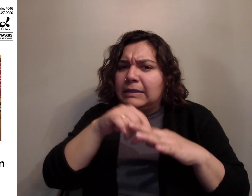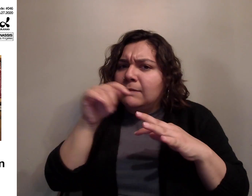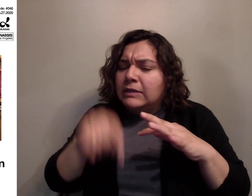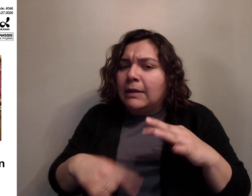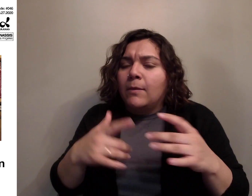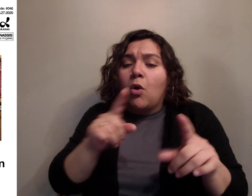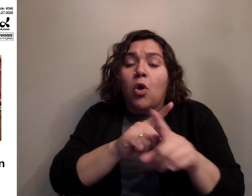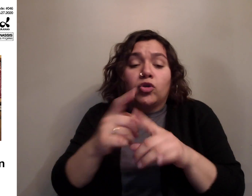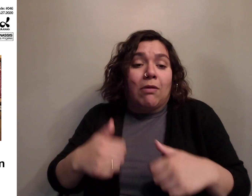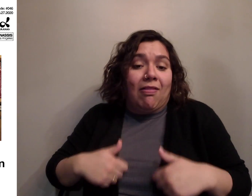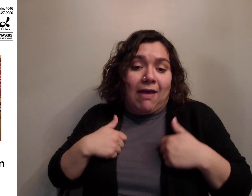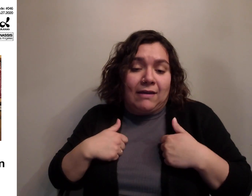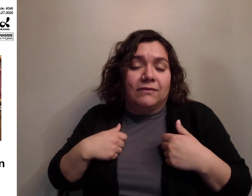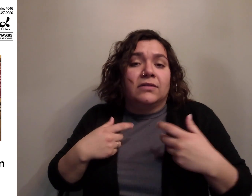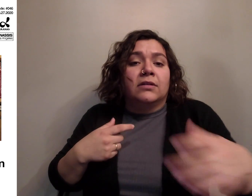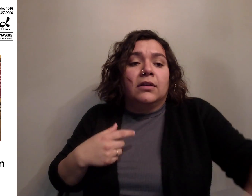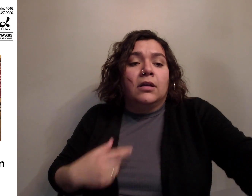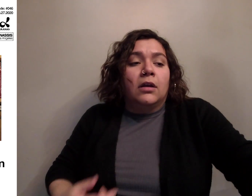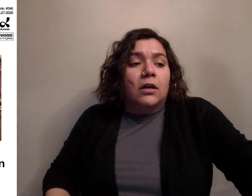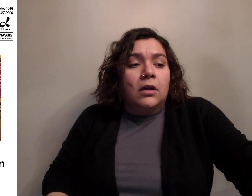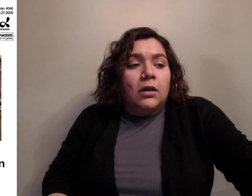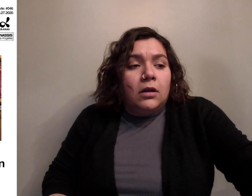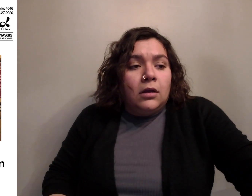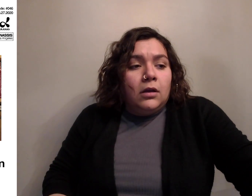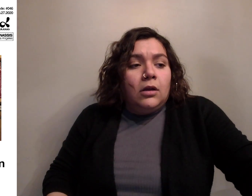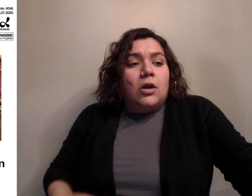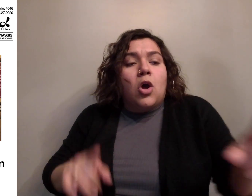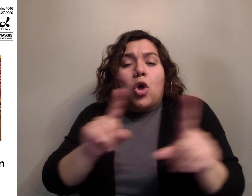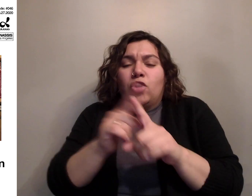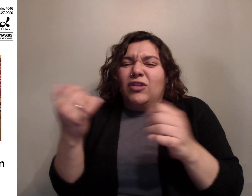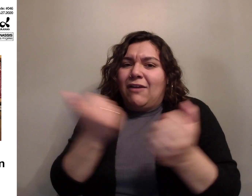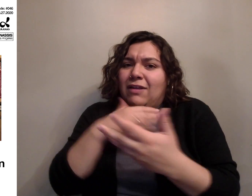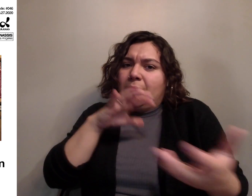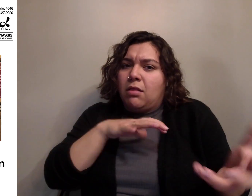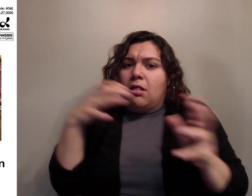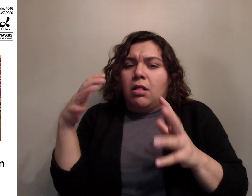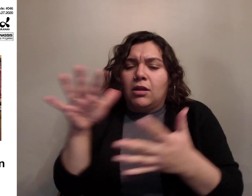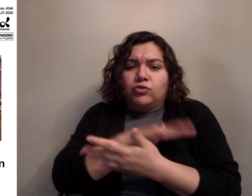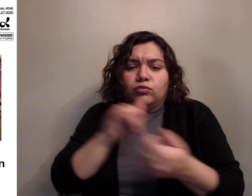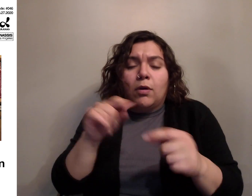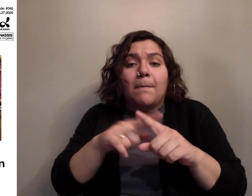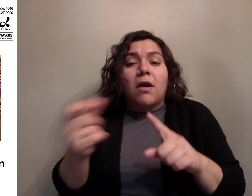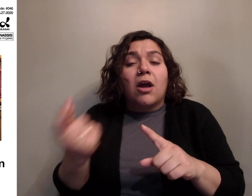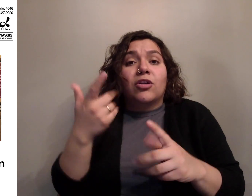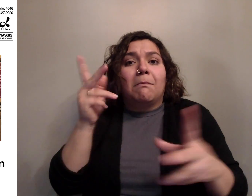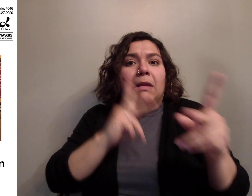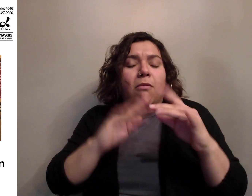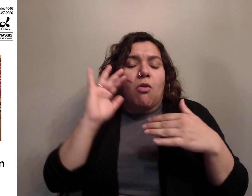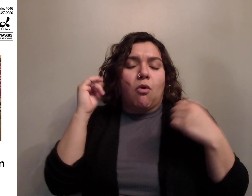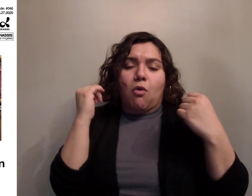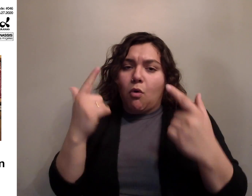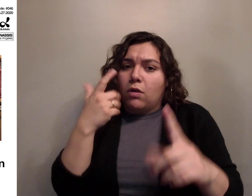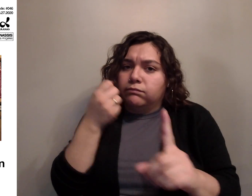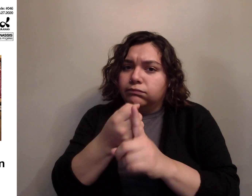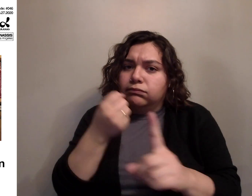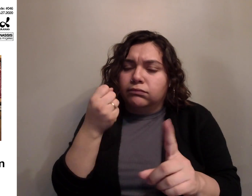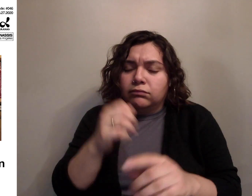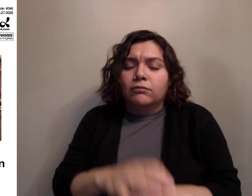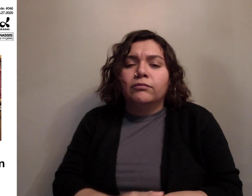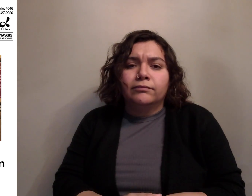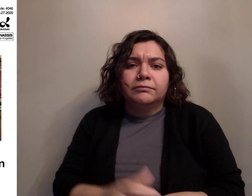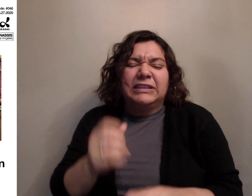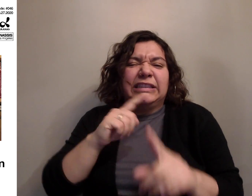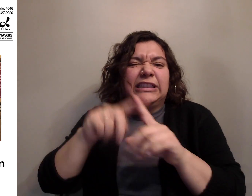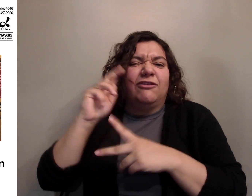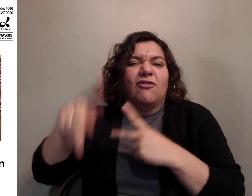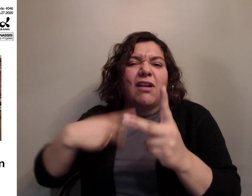deeper than that, lives and livelihoods and being destroyed, but no one is unaffected, and